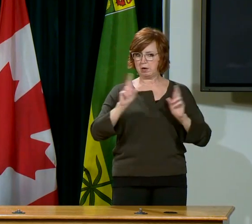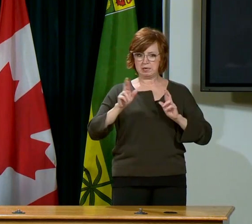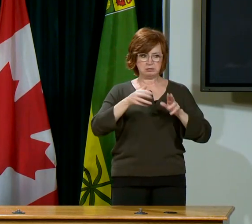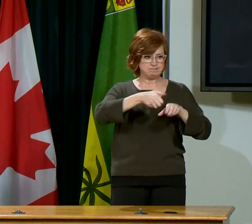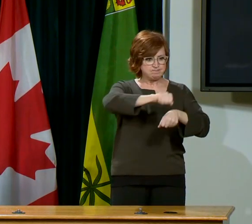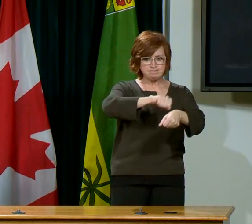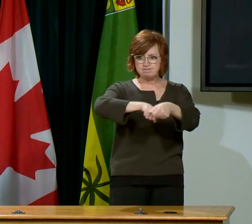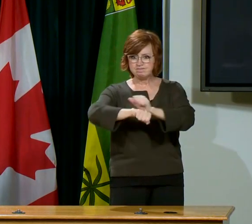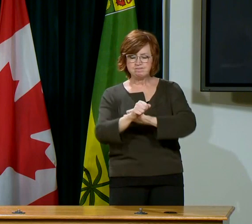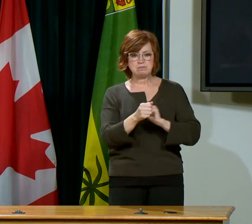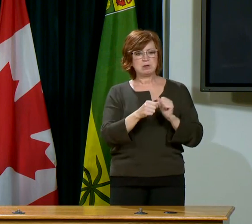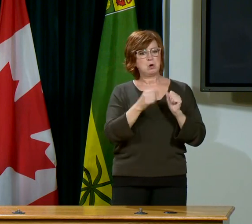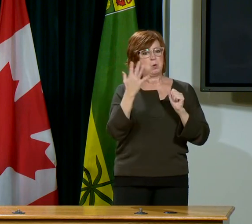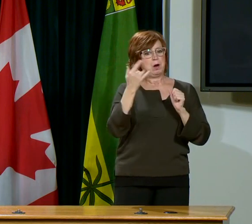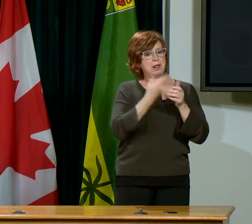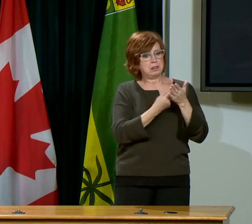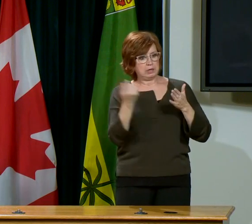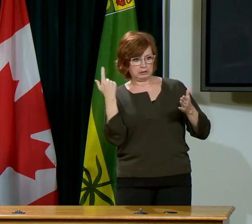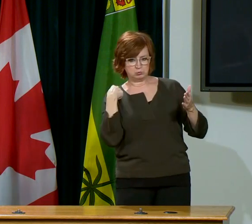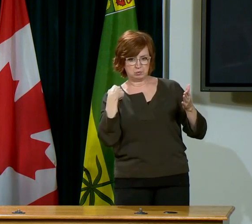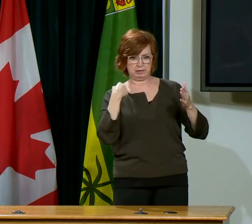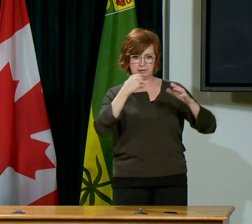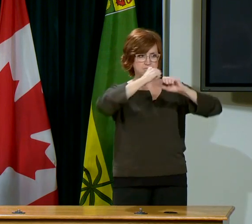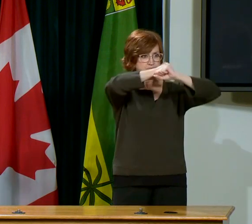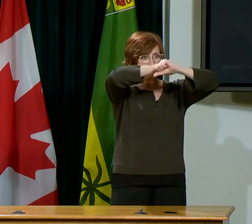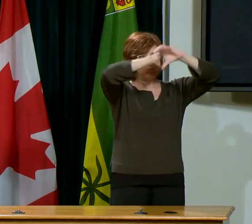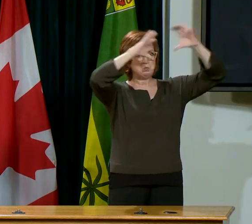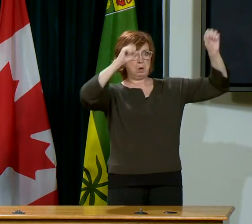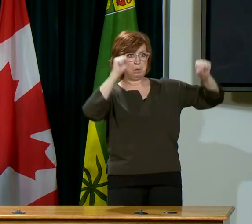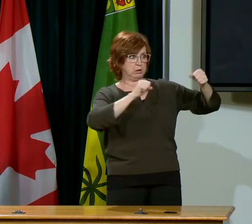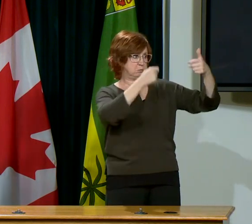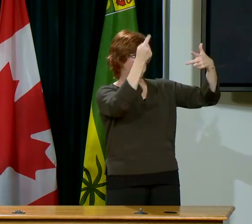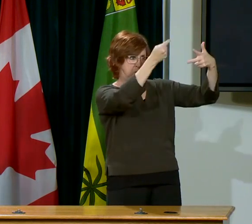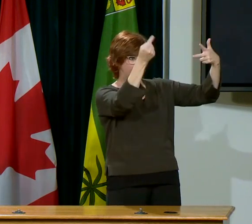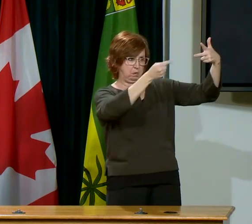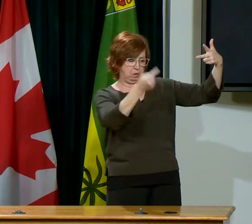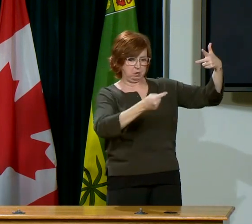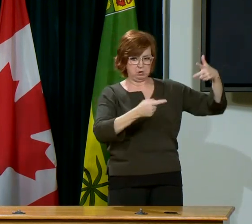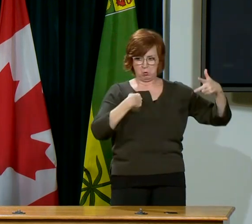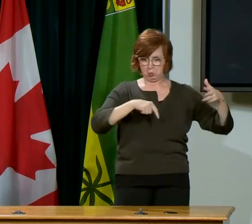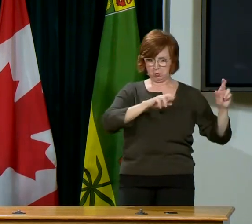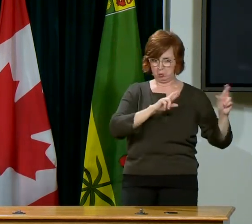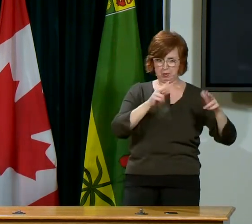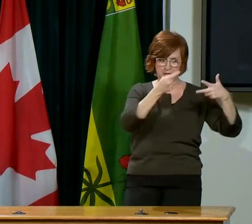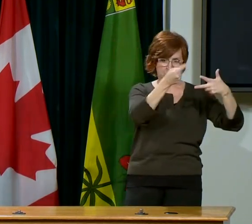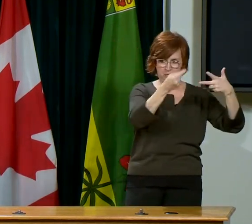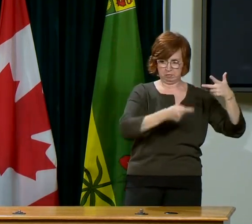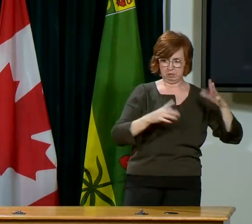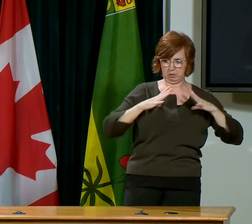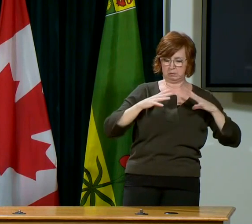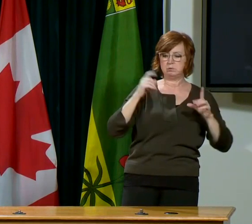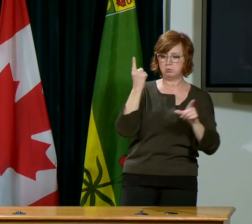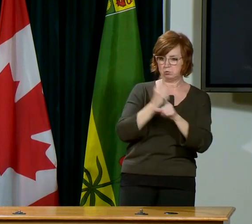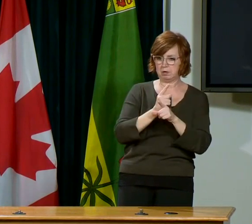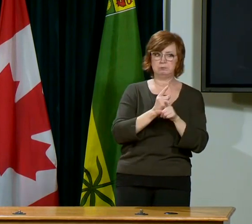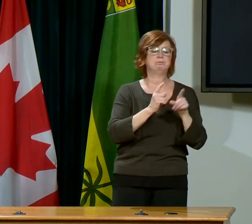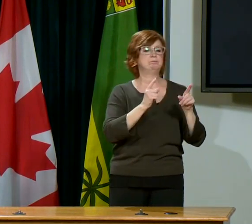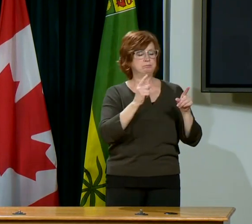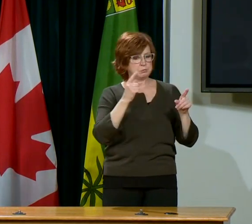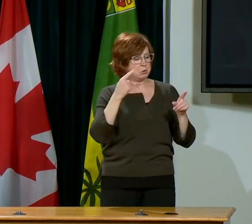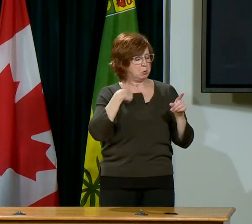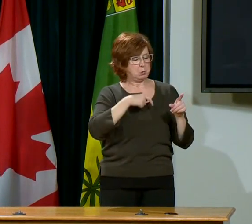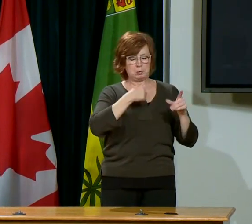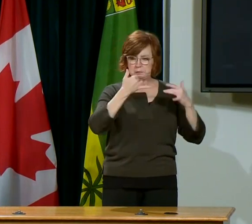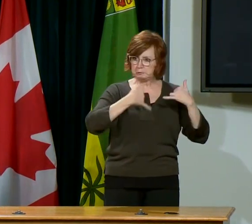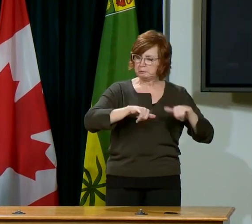changed. And while we will continue to update the modeling numbers in the upcoming weeks, we continue our current path of planning